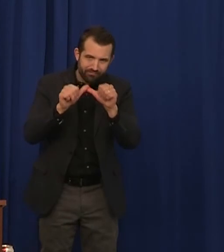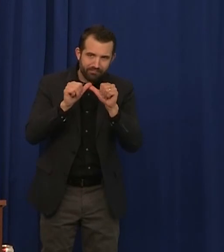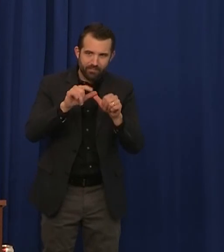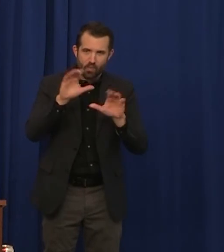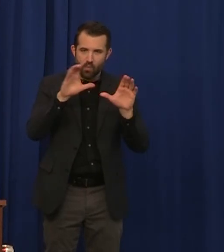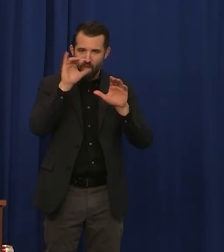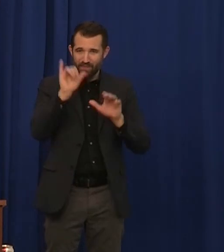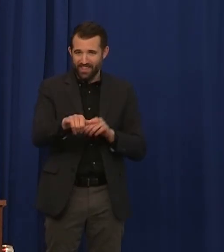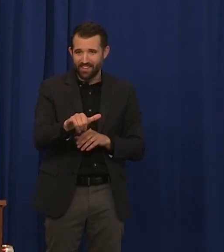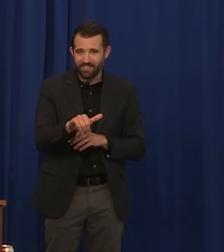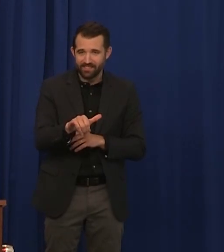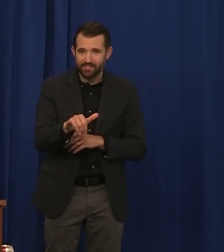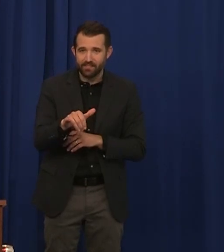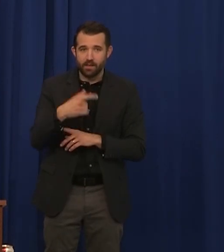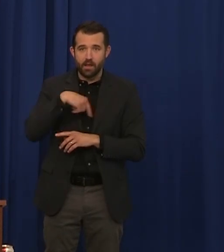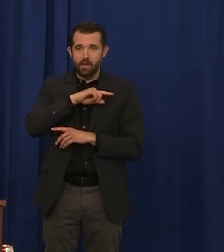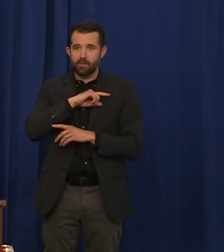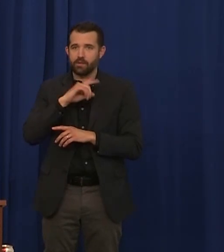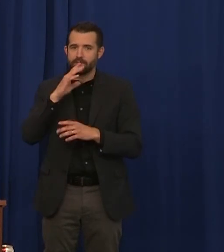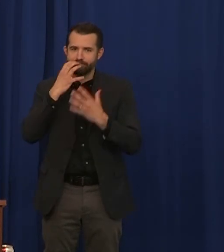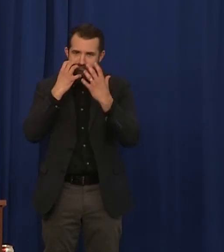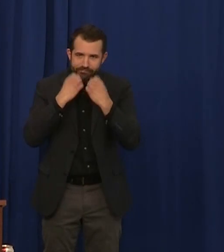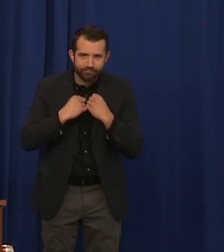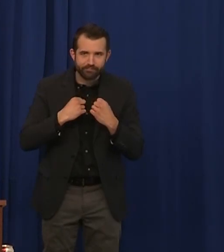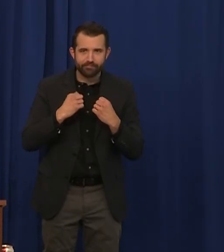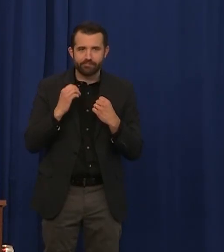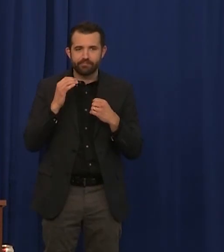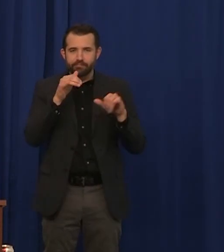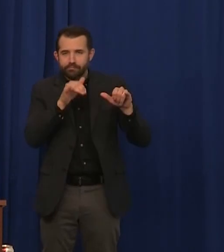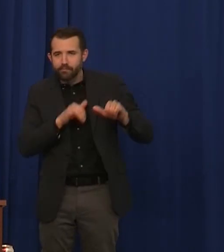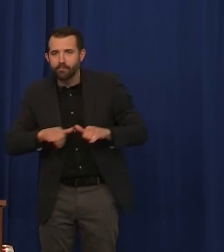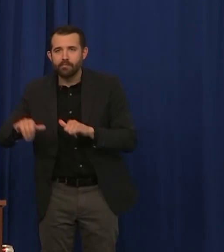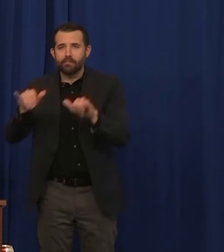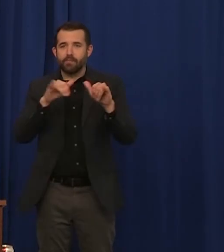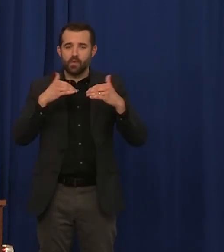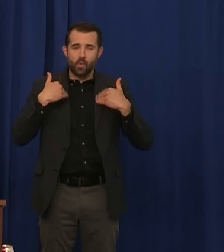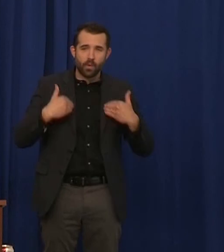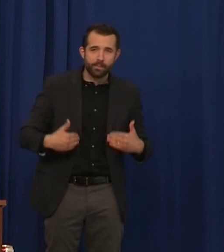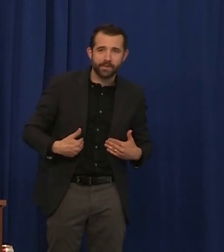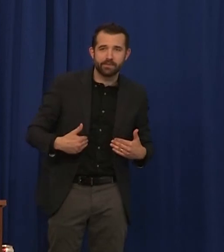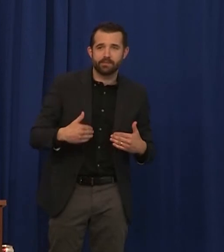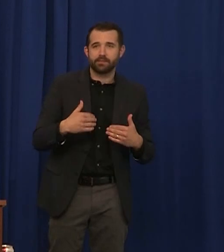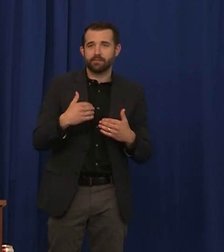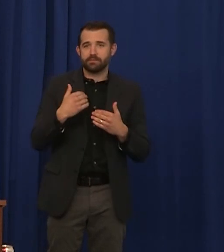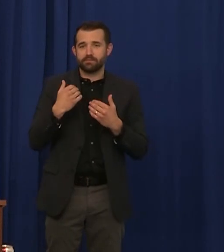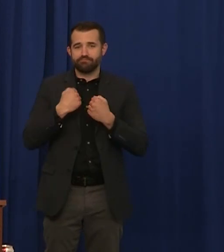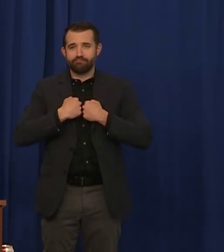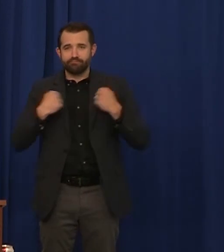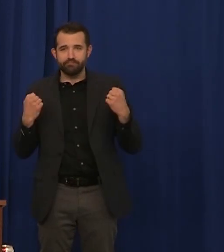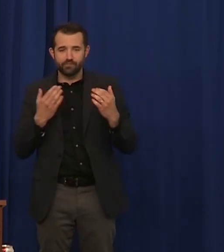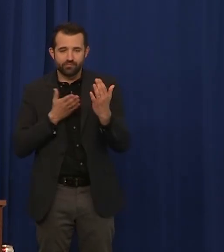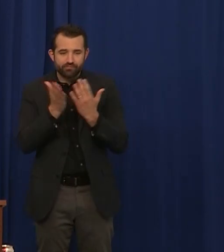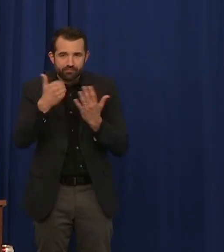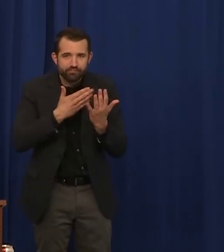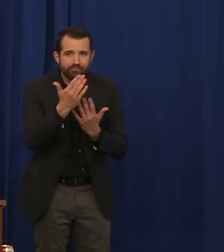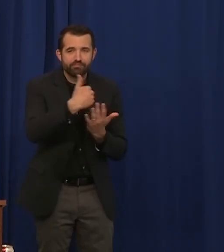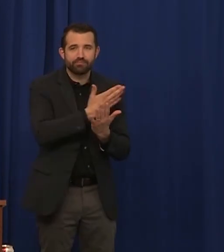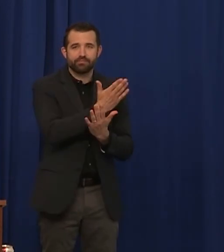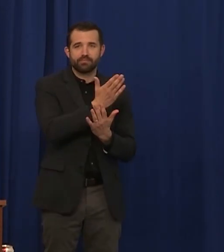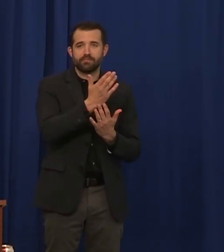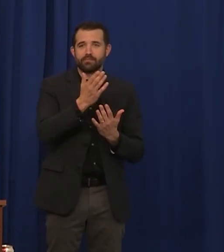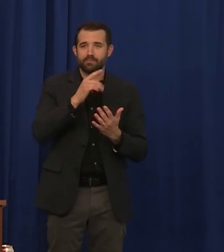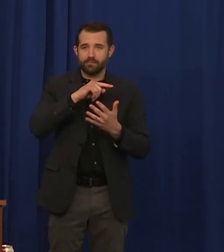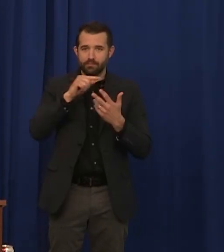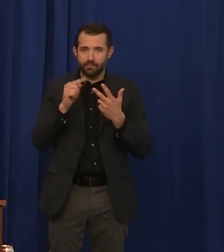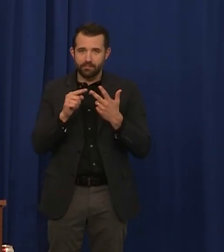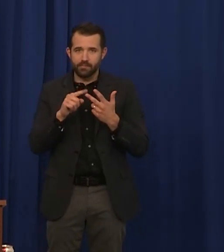core values: common humanity, transparency, and a commitment to science and data. So with that, I'd like to thank